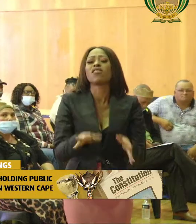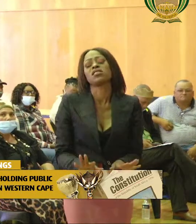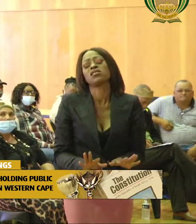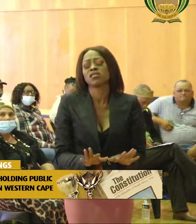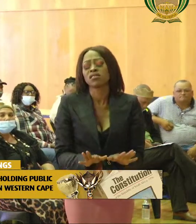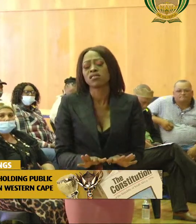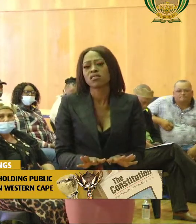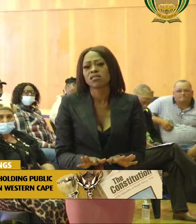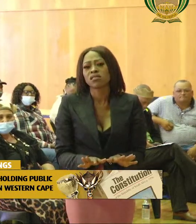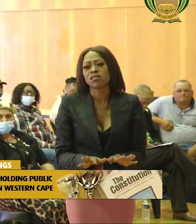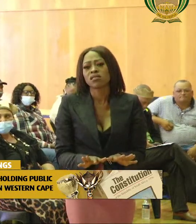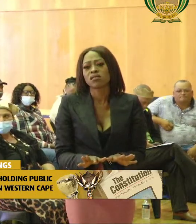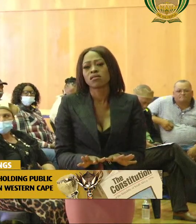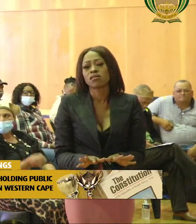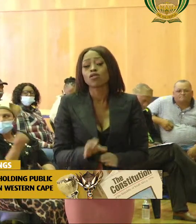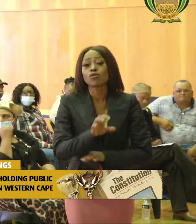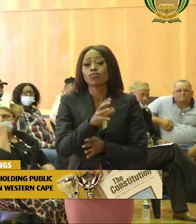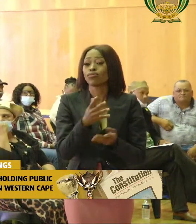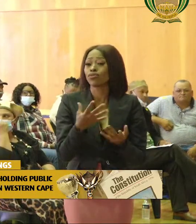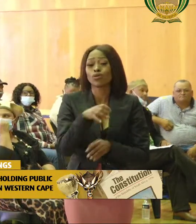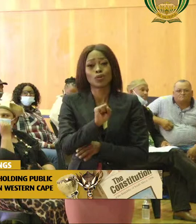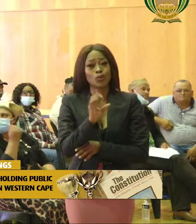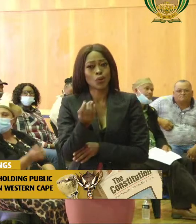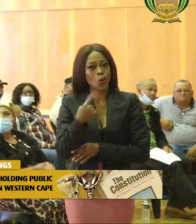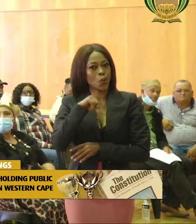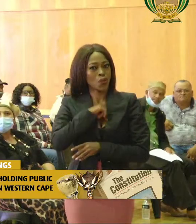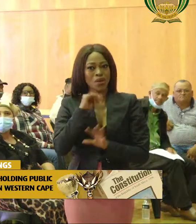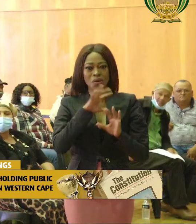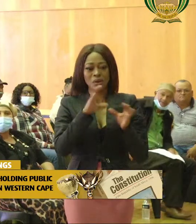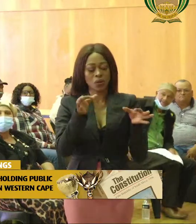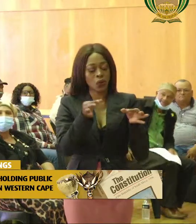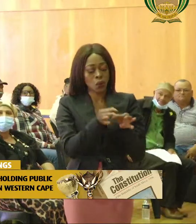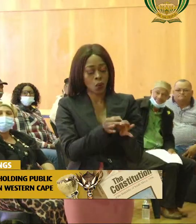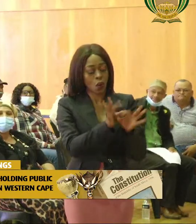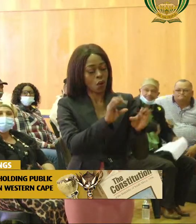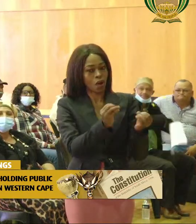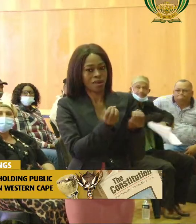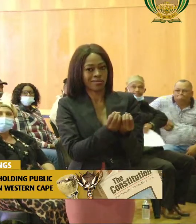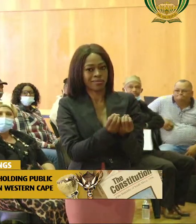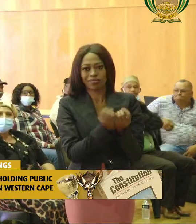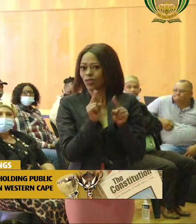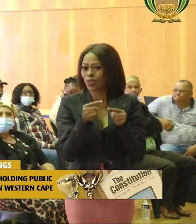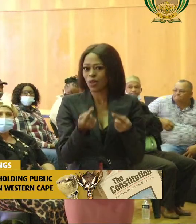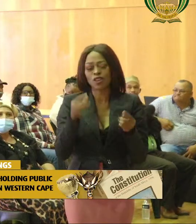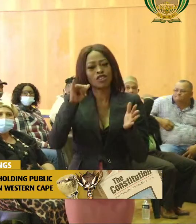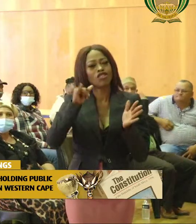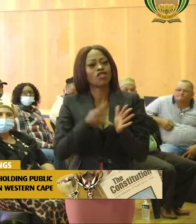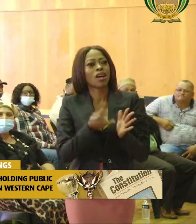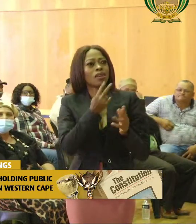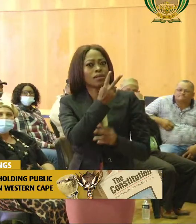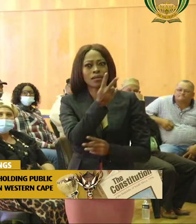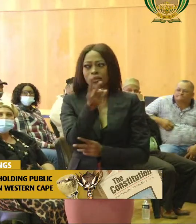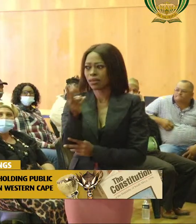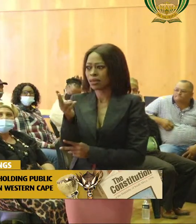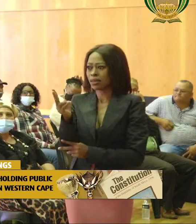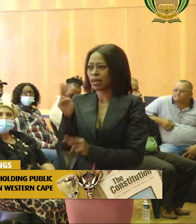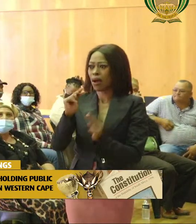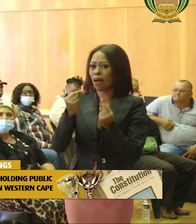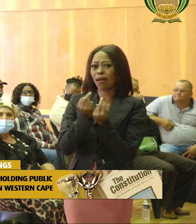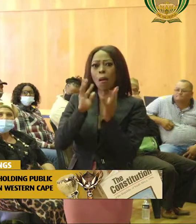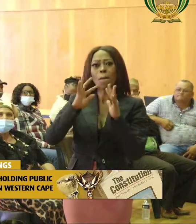olo. Asikwazi ke sile mibutho mincinci siyeke sibone isizwe sakowethu